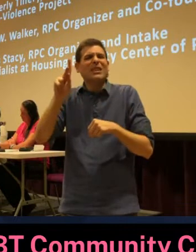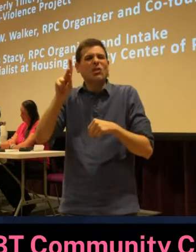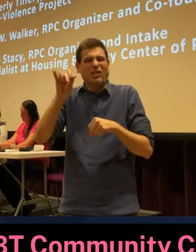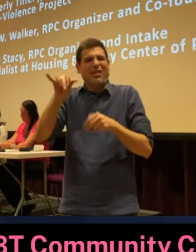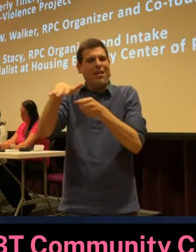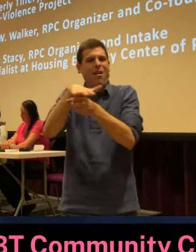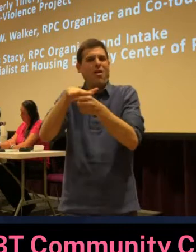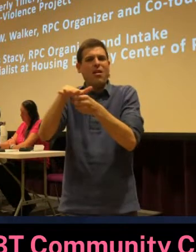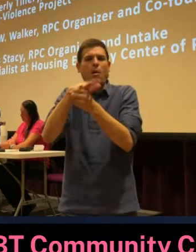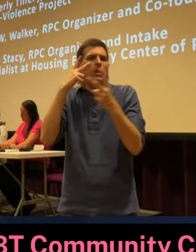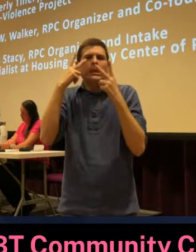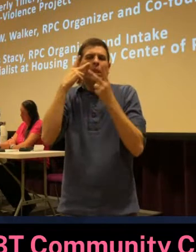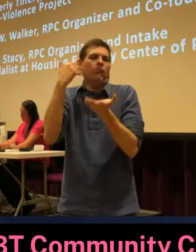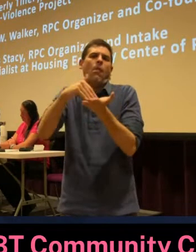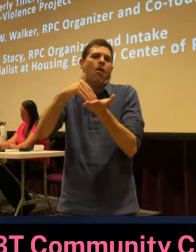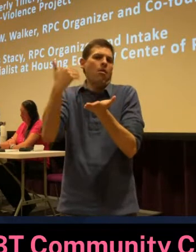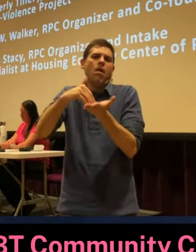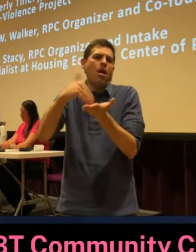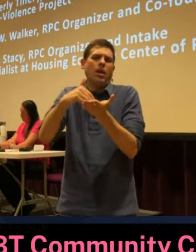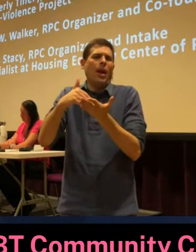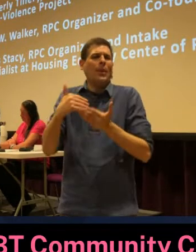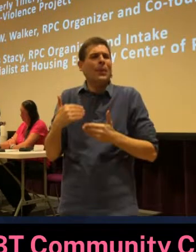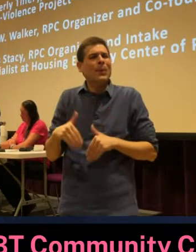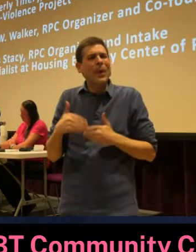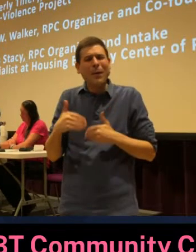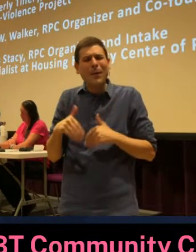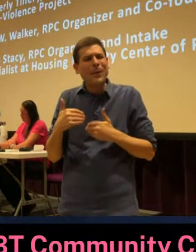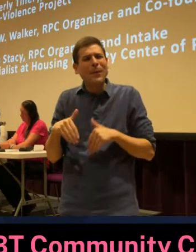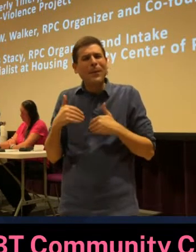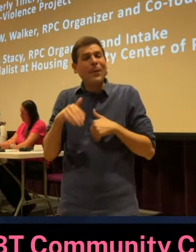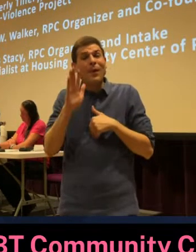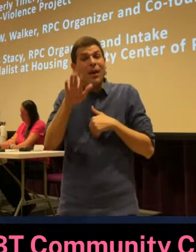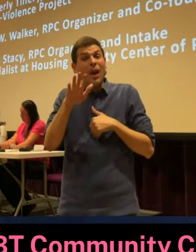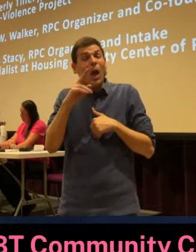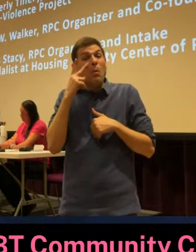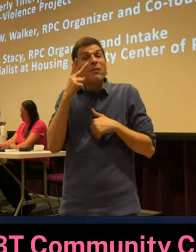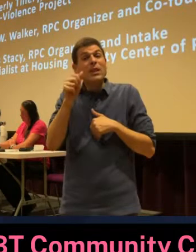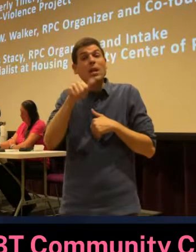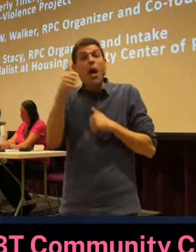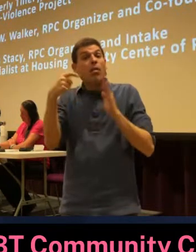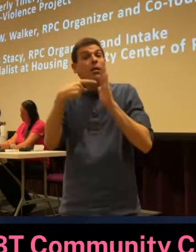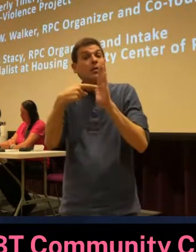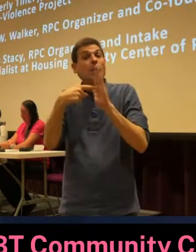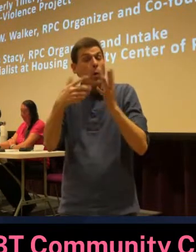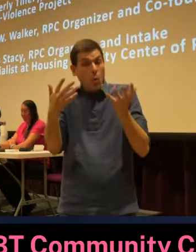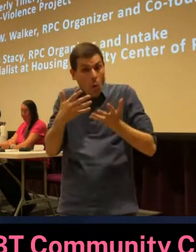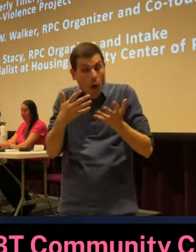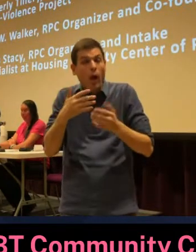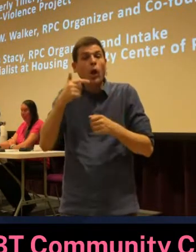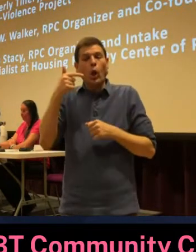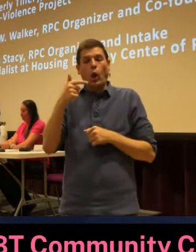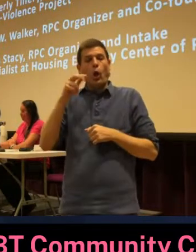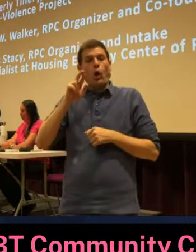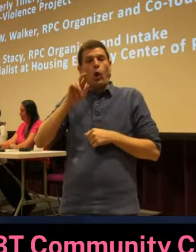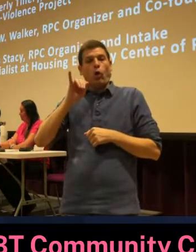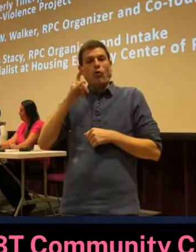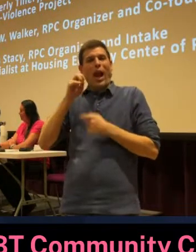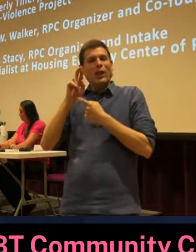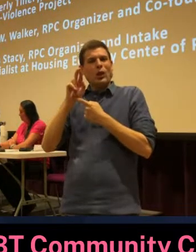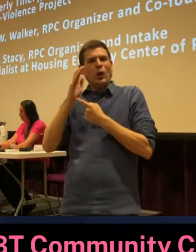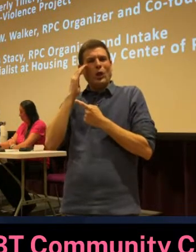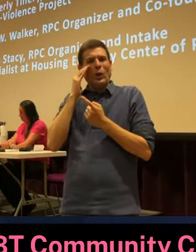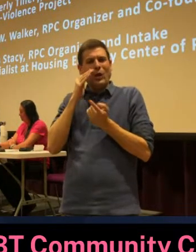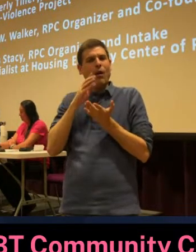again, we are also seeing folks using Grindr and dating